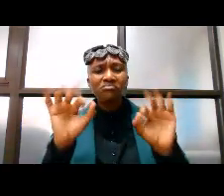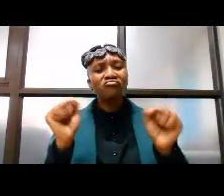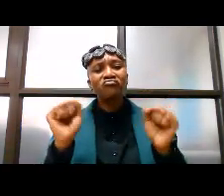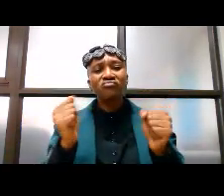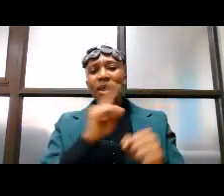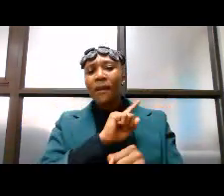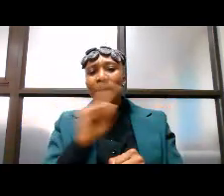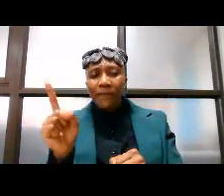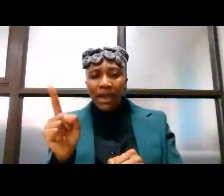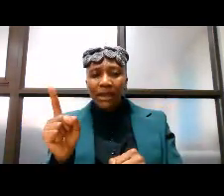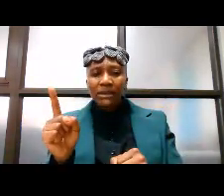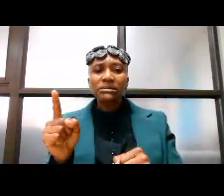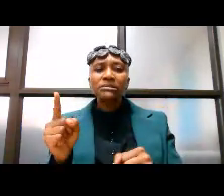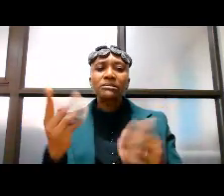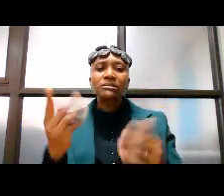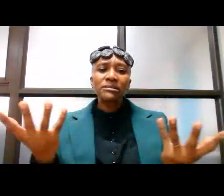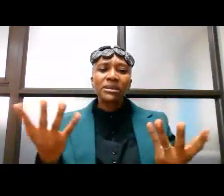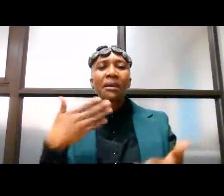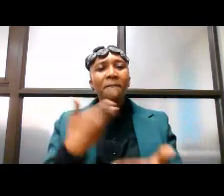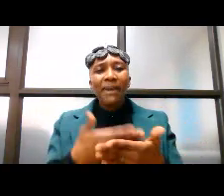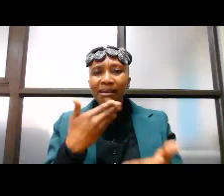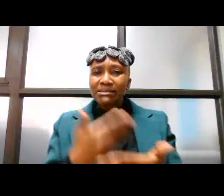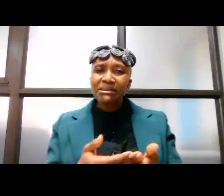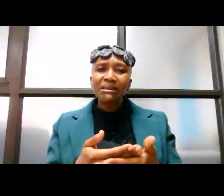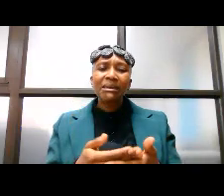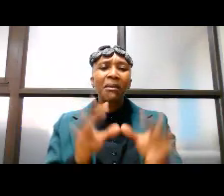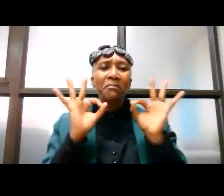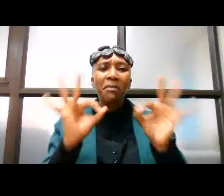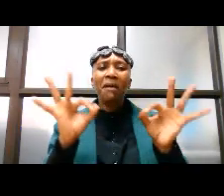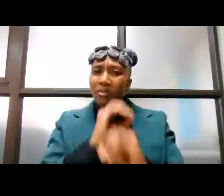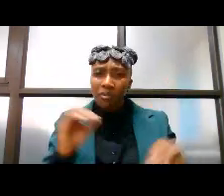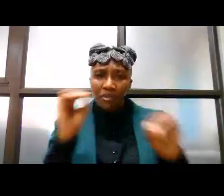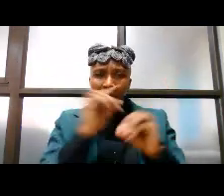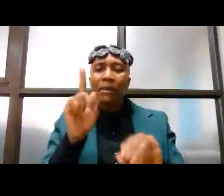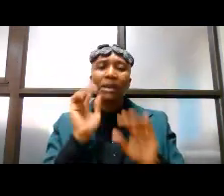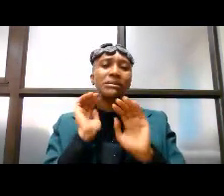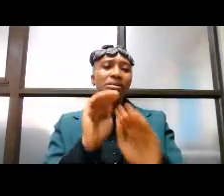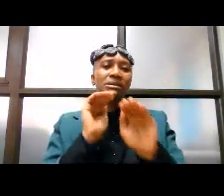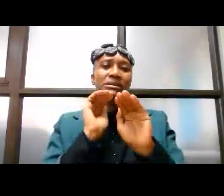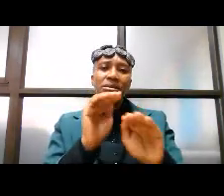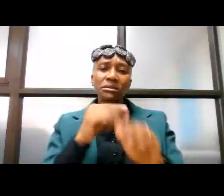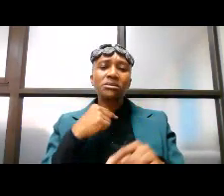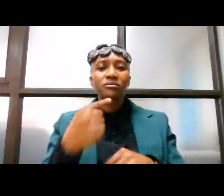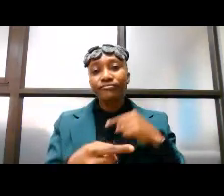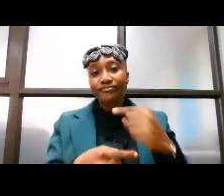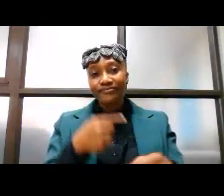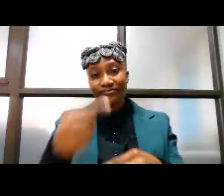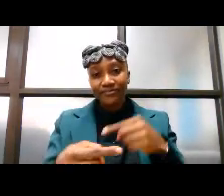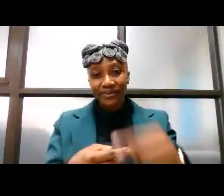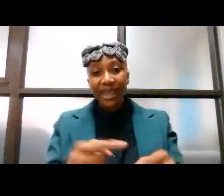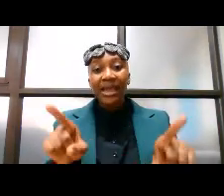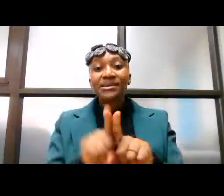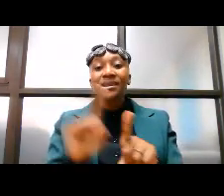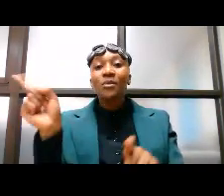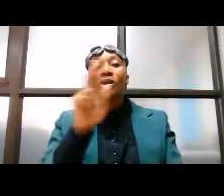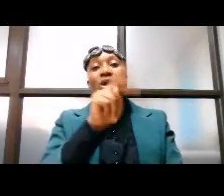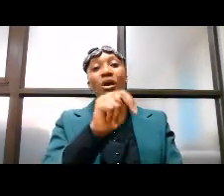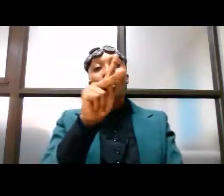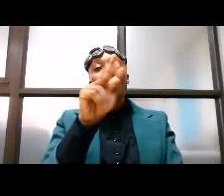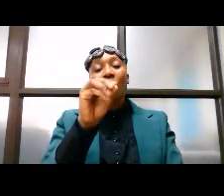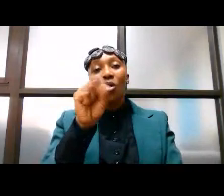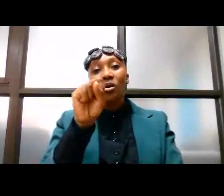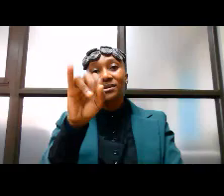messy, uncomfortable, imperfect way, but we were teaching. Tsunati Foundation in that time did